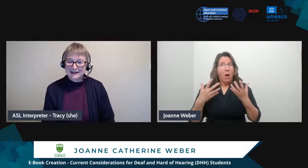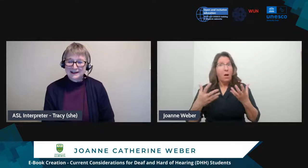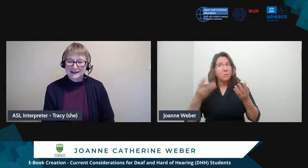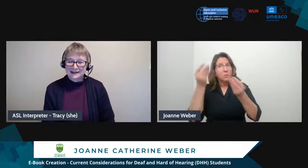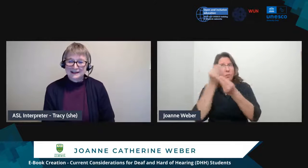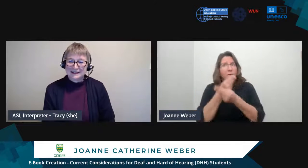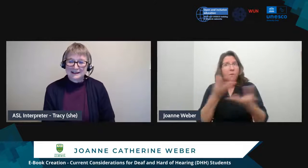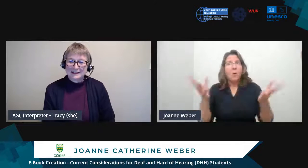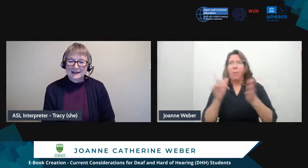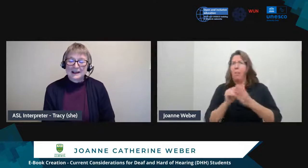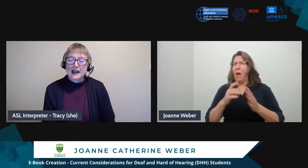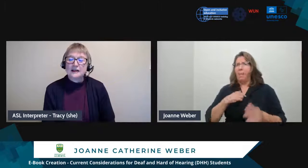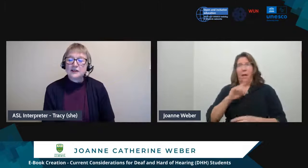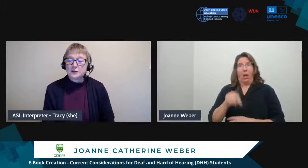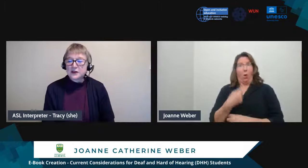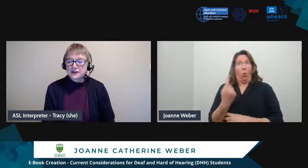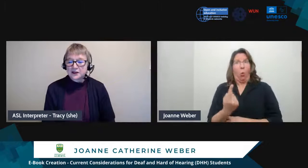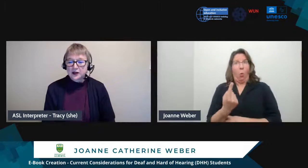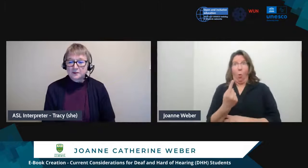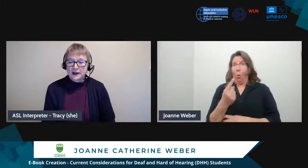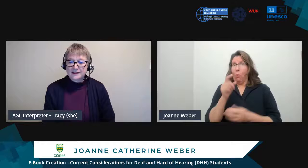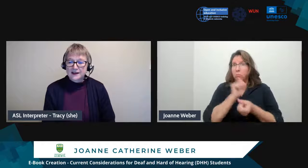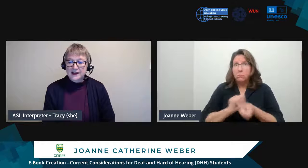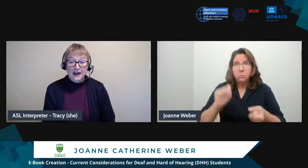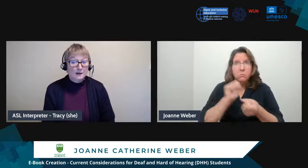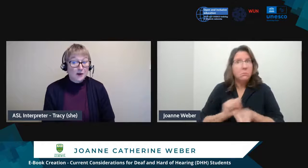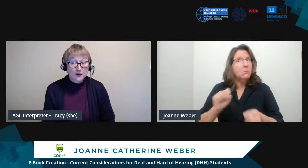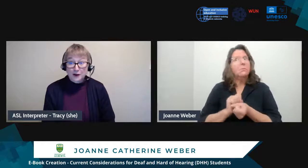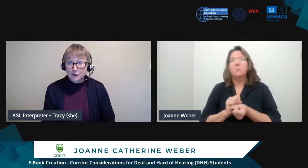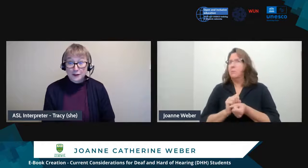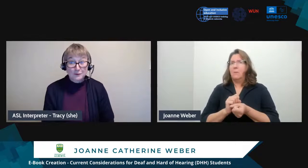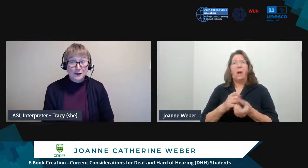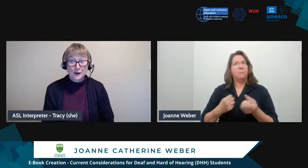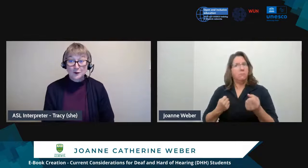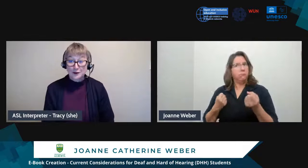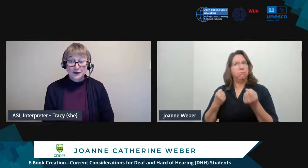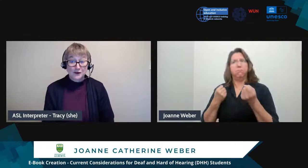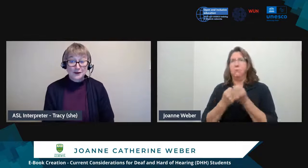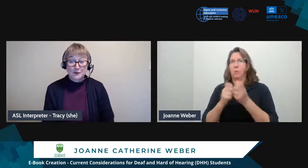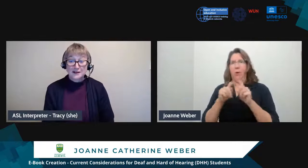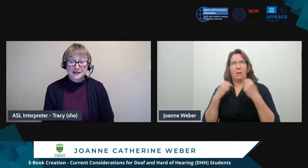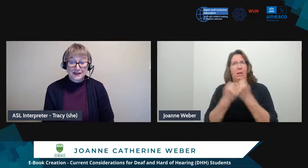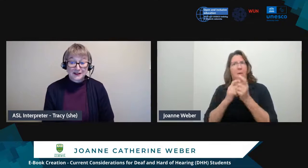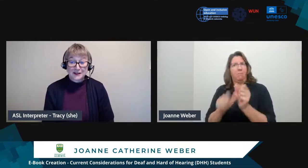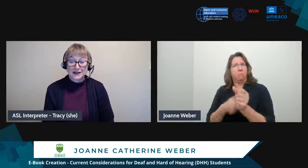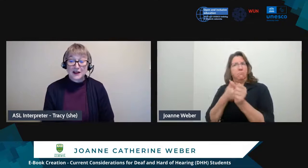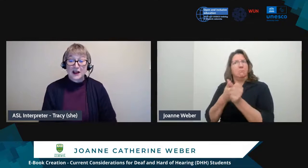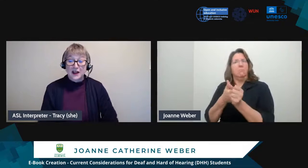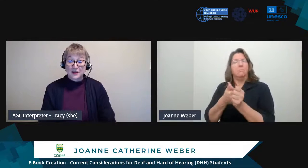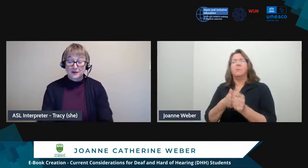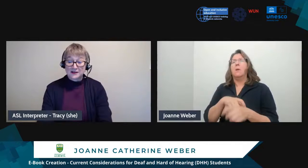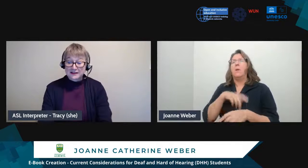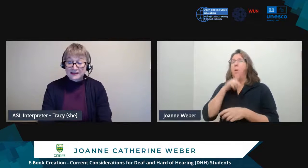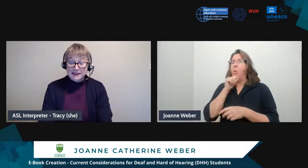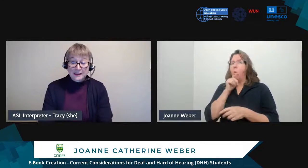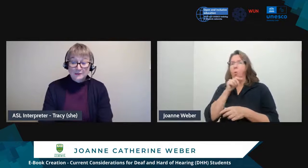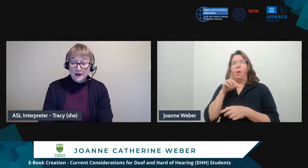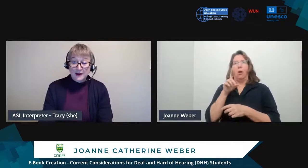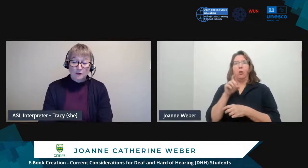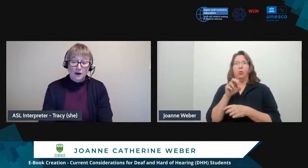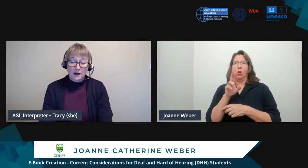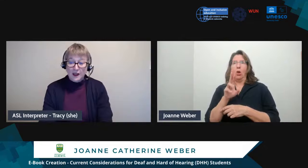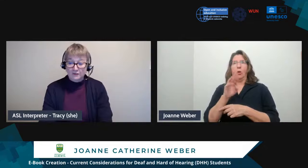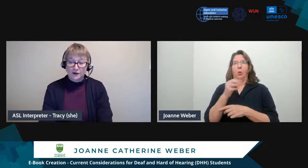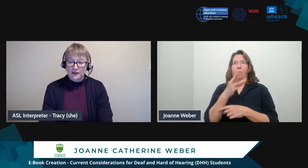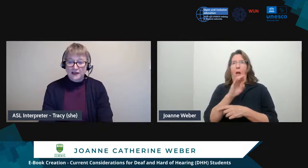today. I just want to start by saying I'm not the only one who worked on this presentation. There was a